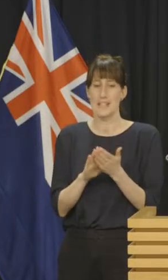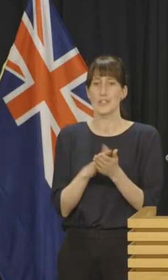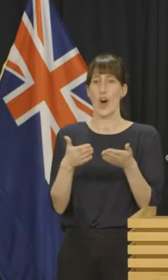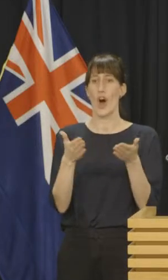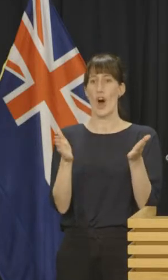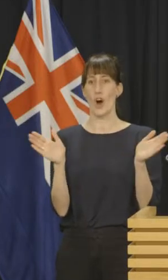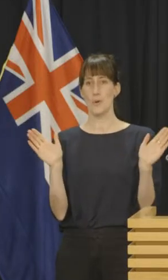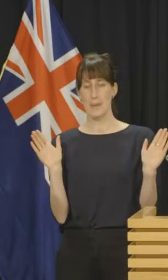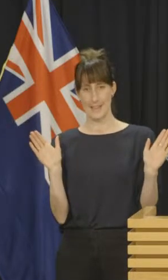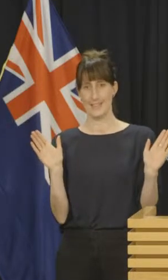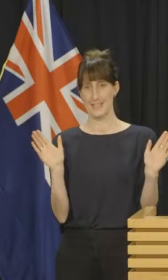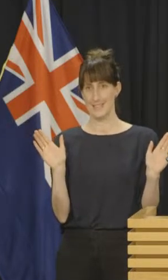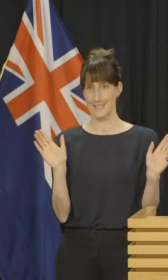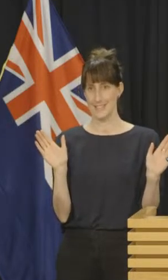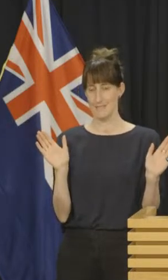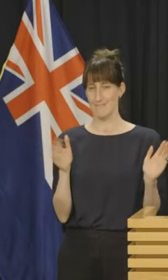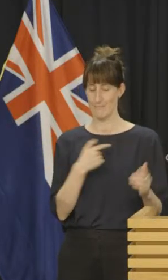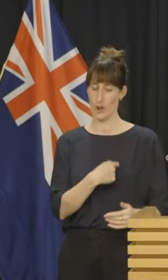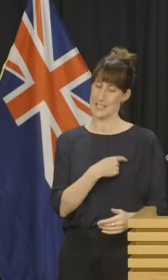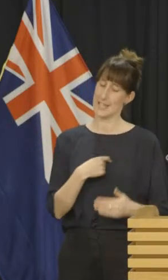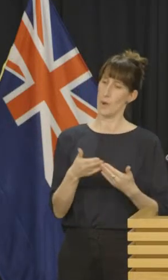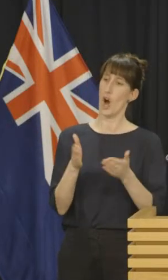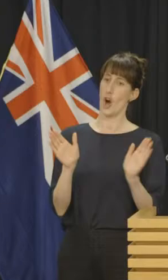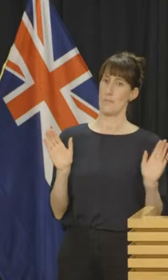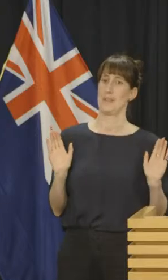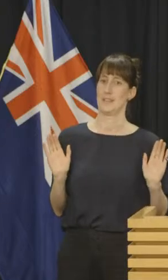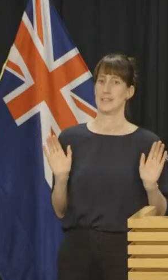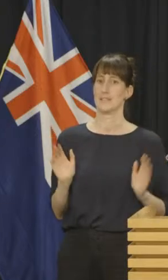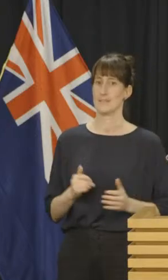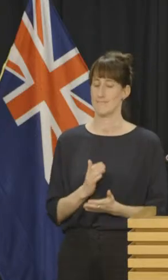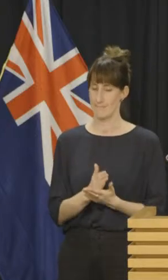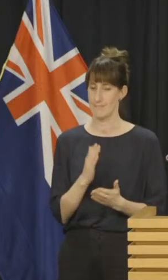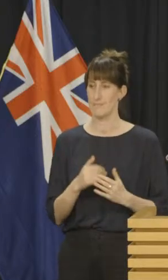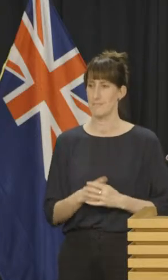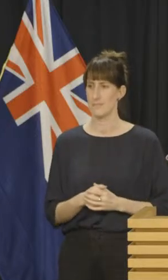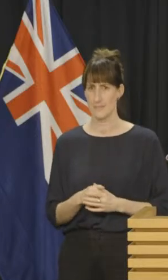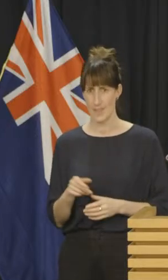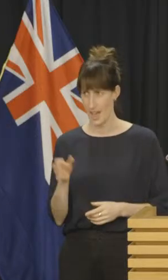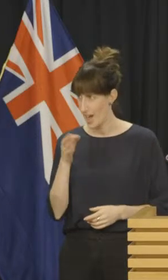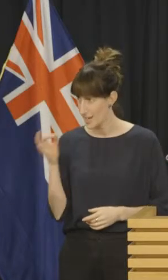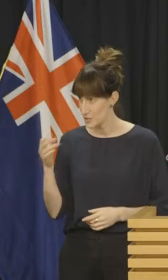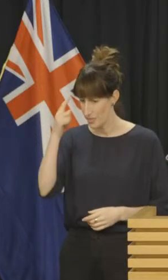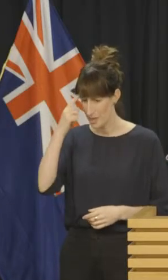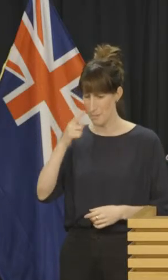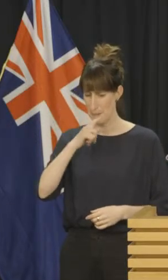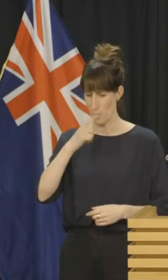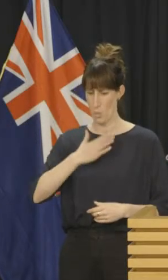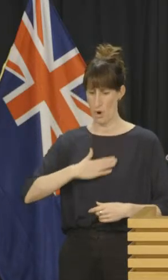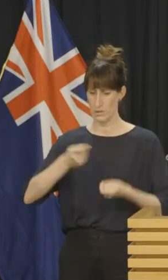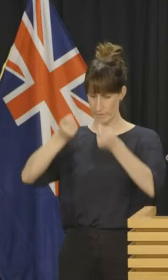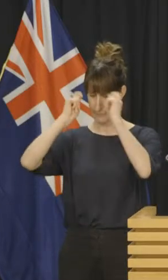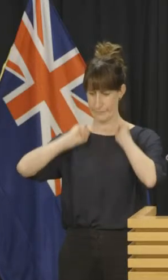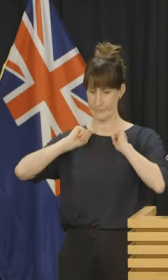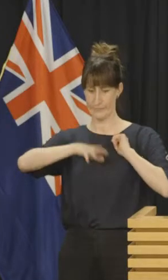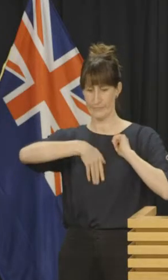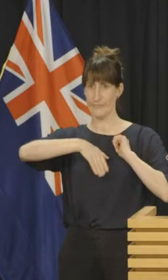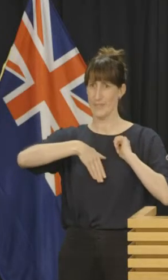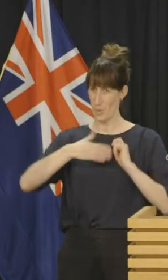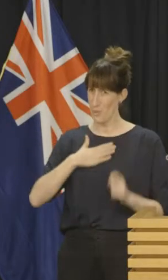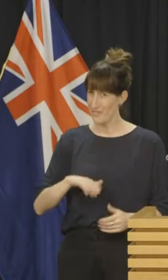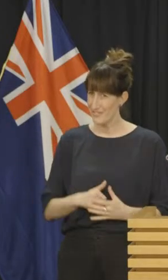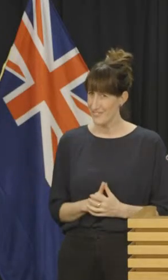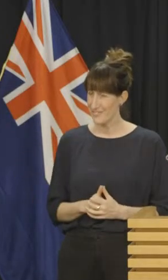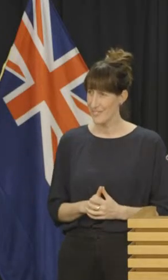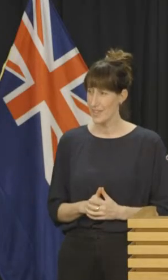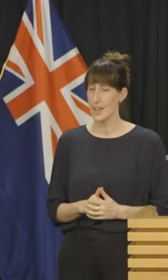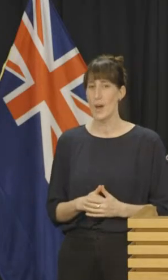we are genuinely open to it. Do you think people will want to wear a dongle around their neck all the time? Well, that's one of the things that we can test